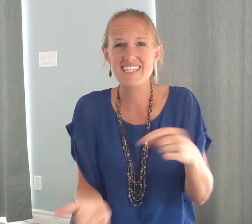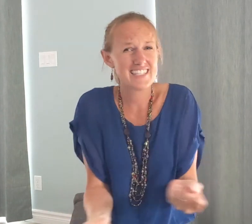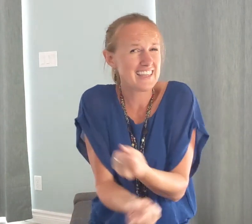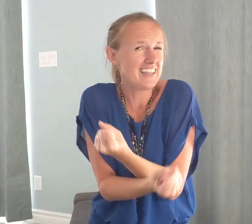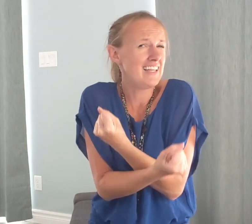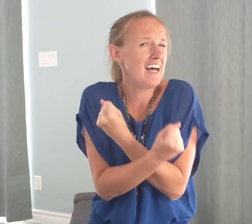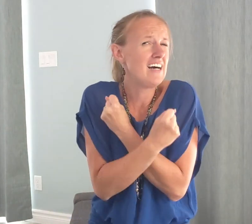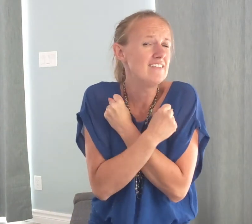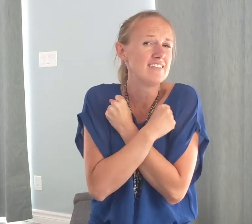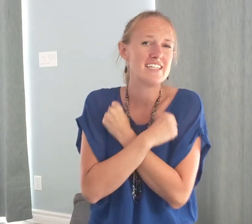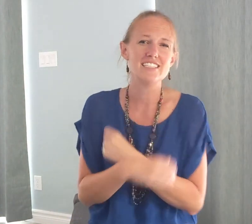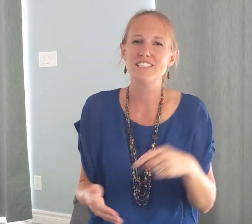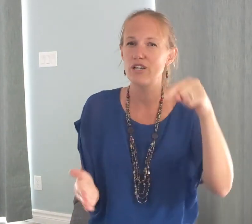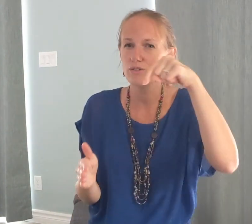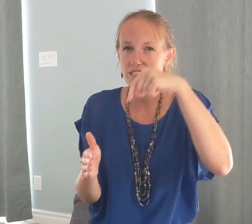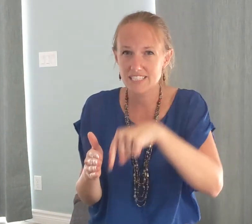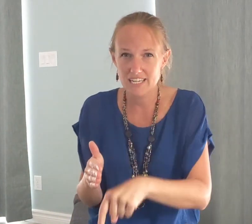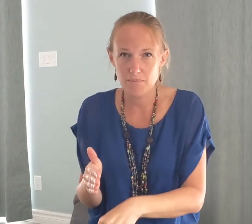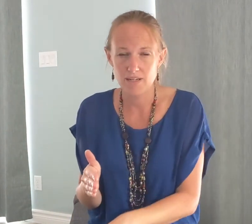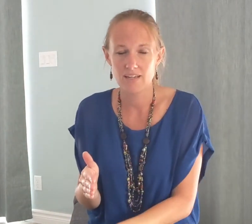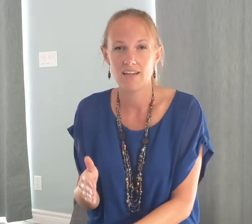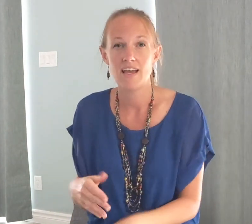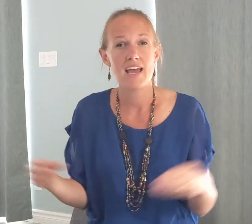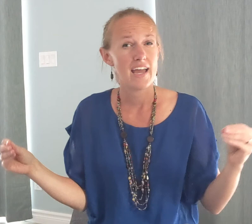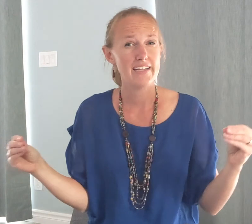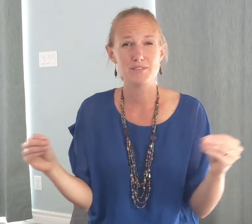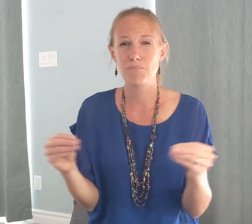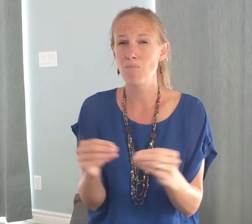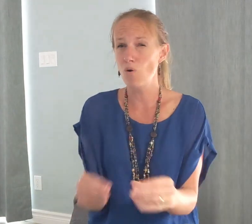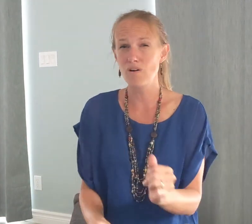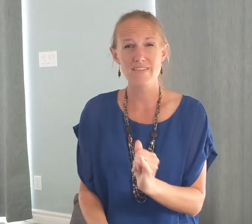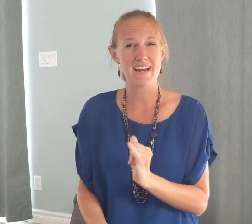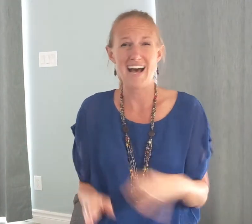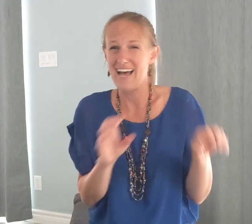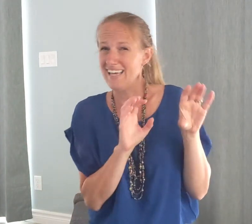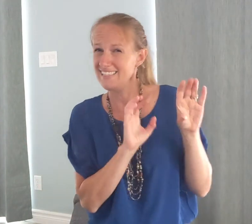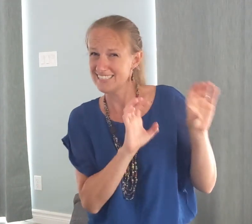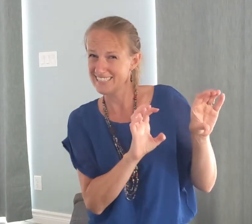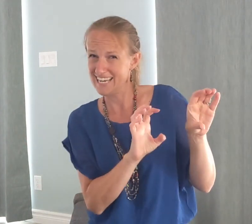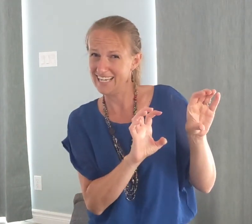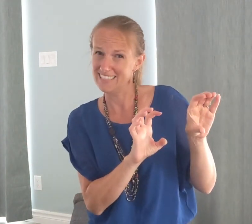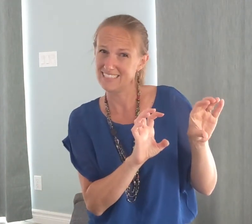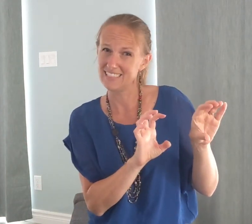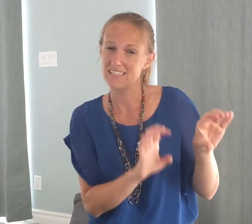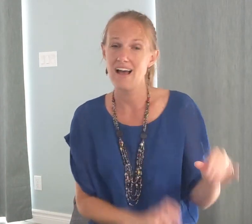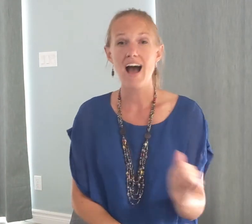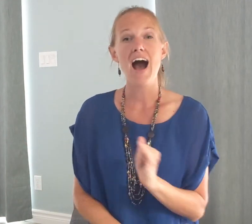This love is so deep, it's more than I can stand.